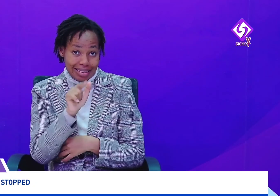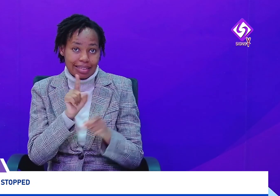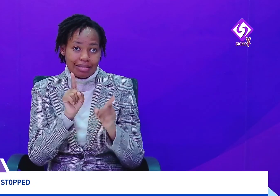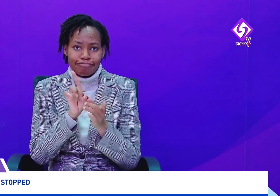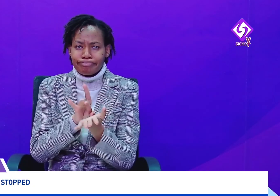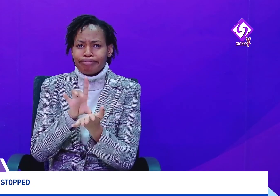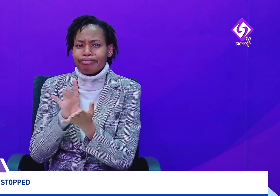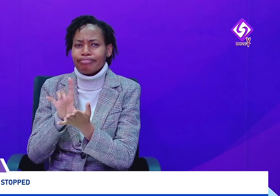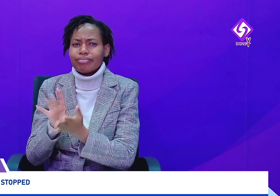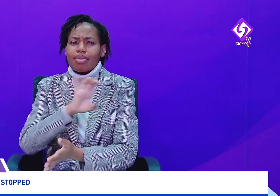Assembly.